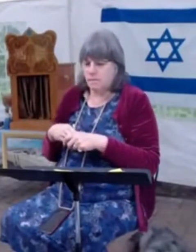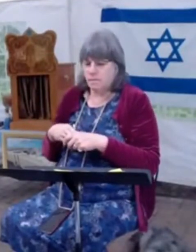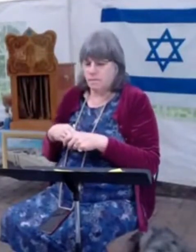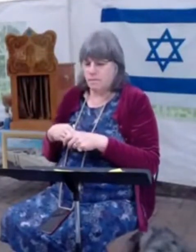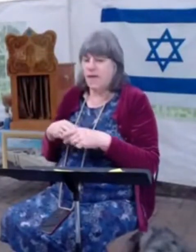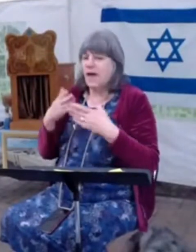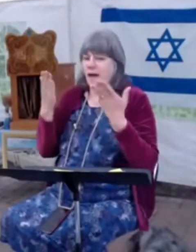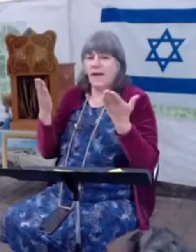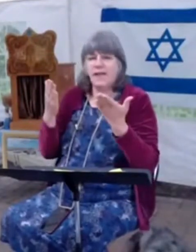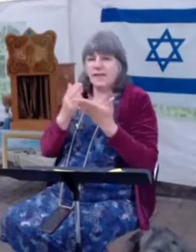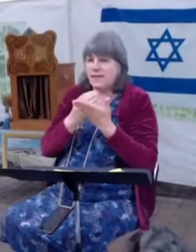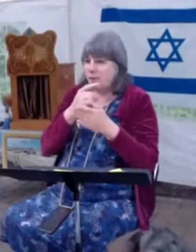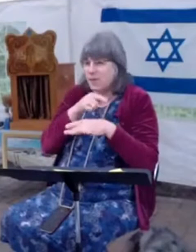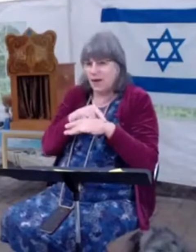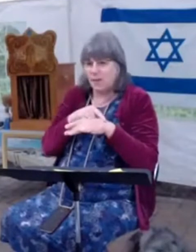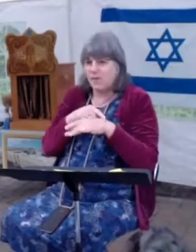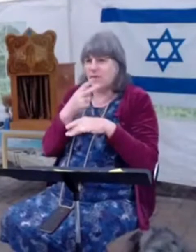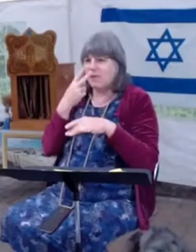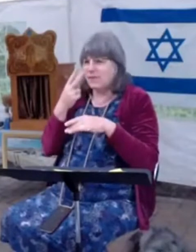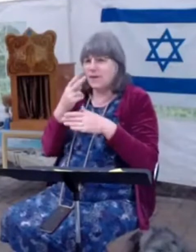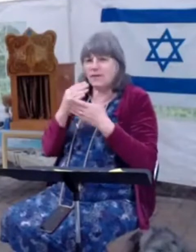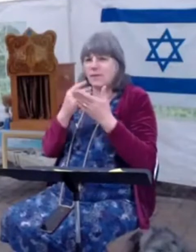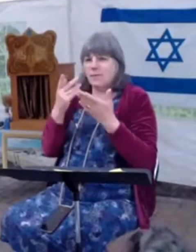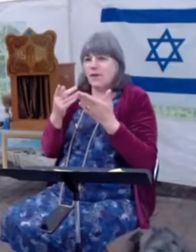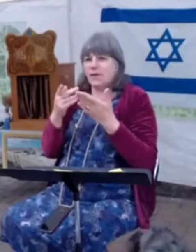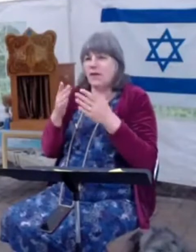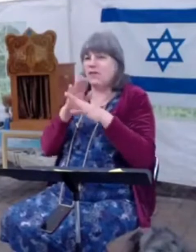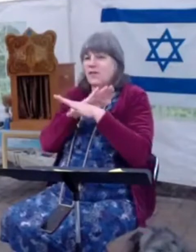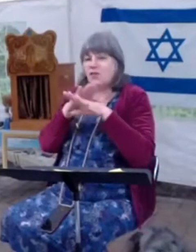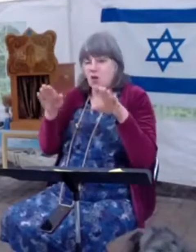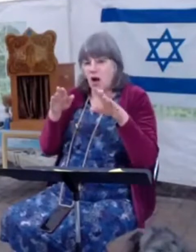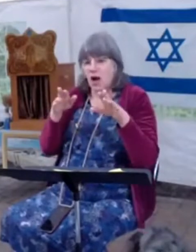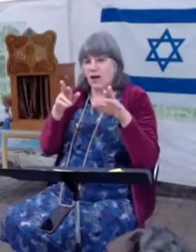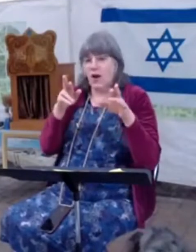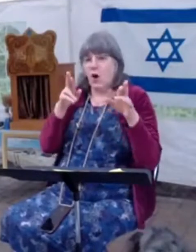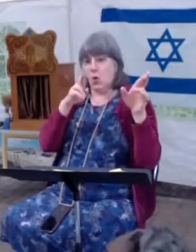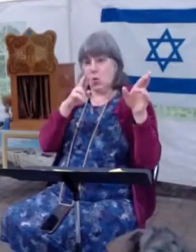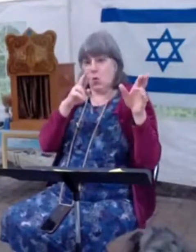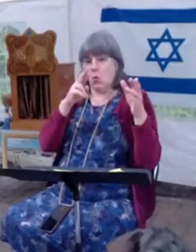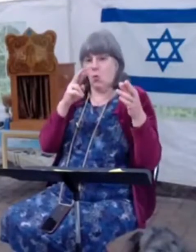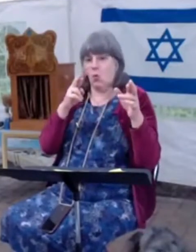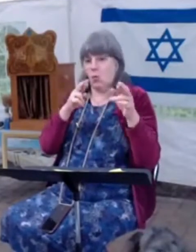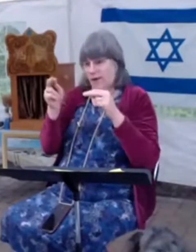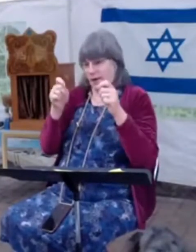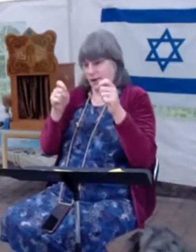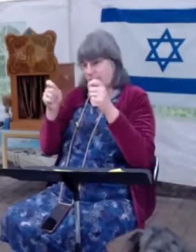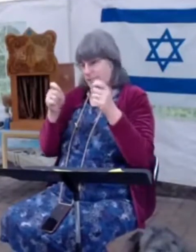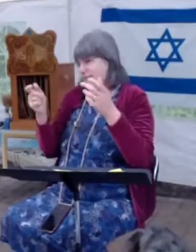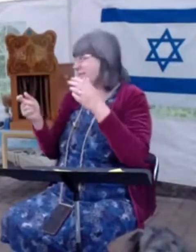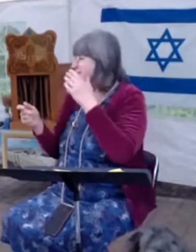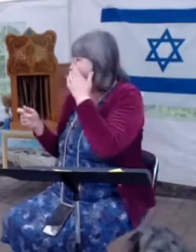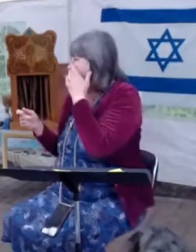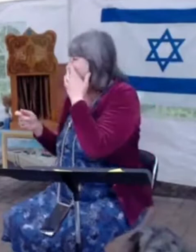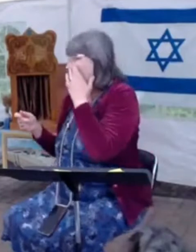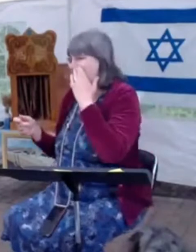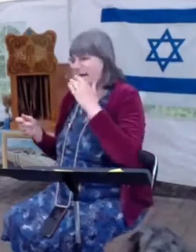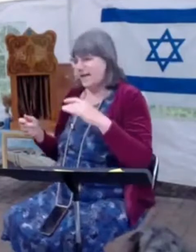it's more irregularity somebody has to plan it. One of the, I don't want to go there.